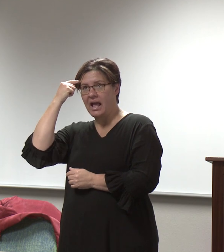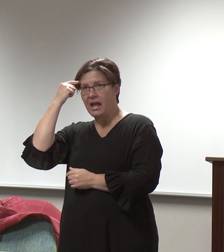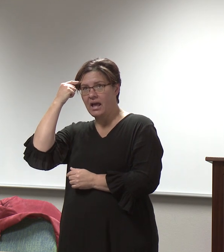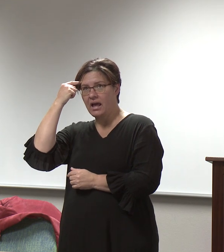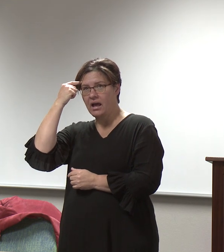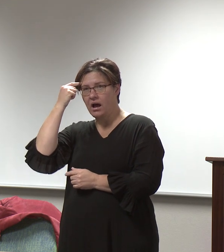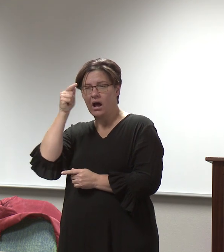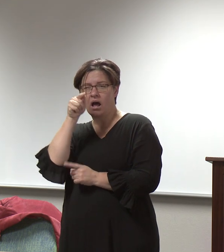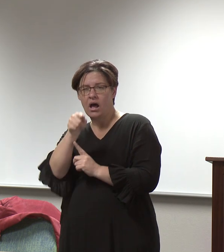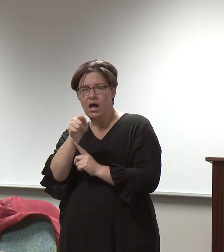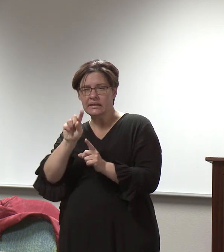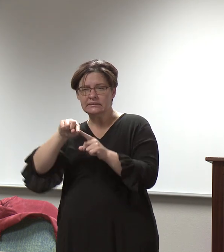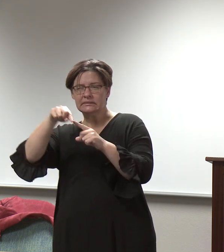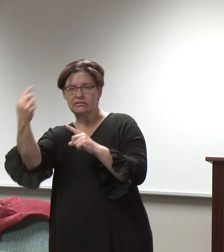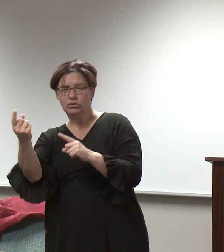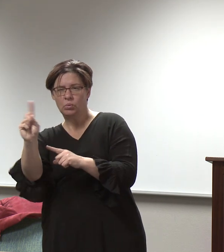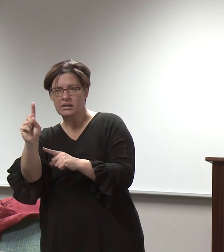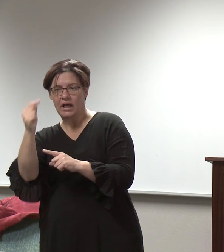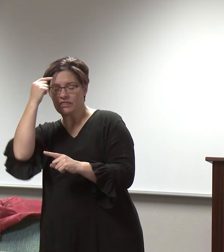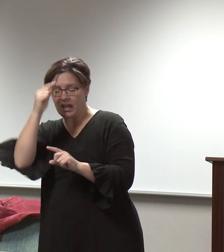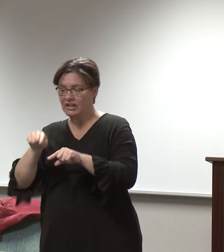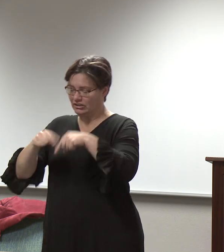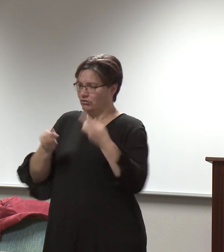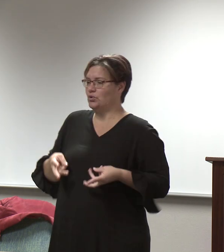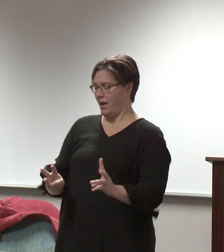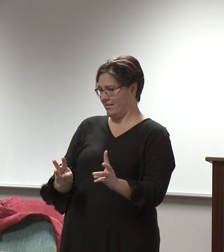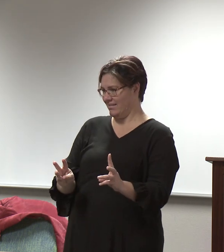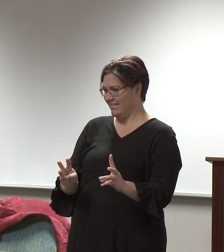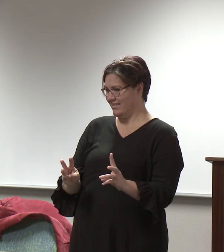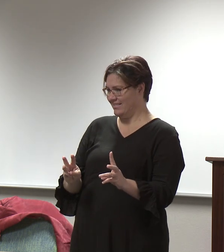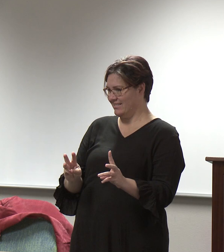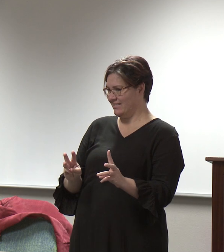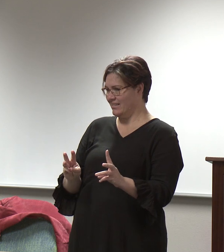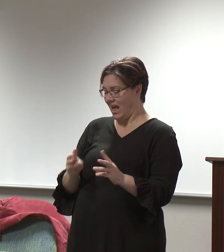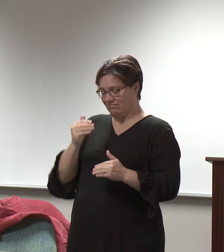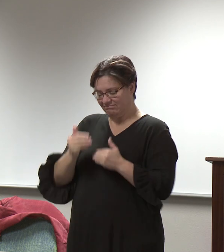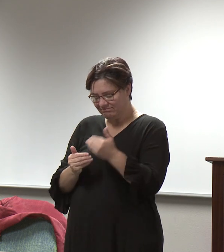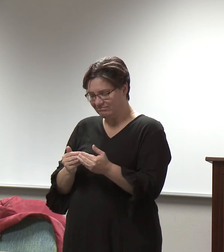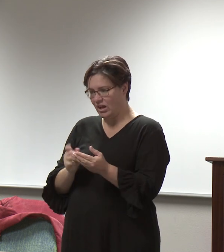alternatives. And that's the epistemic transformation that I'm calling for.